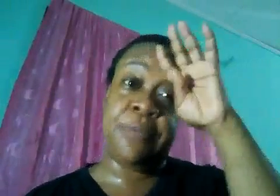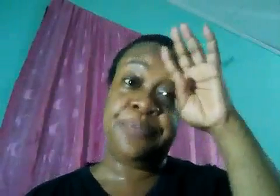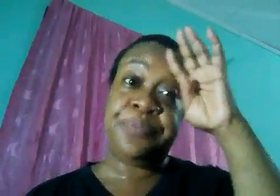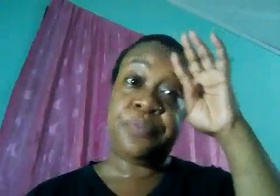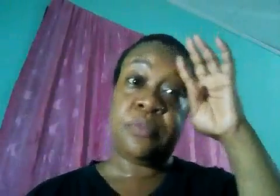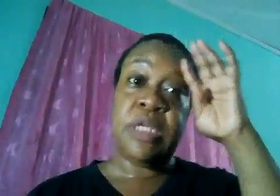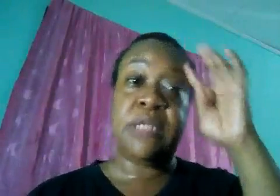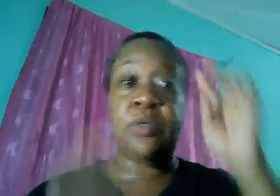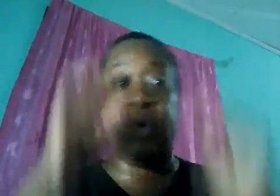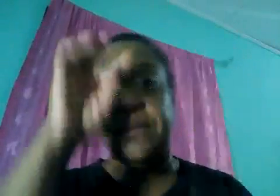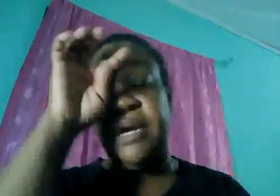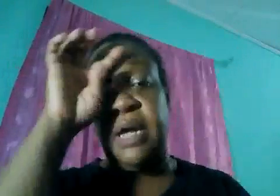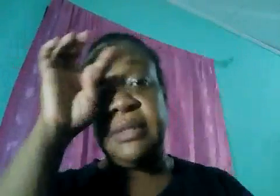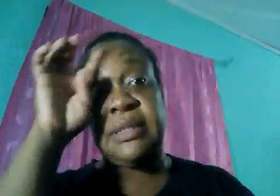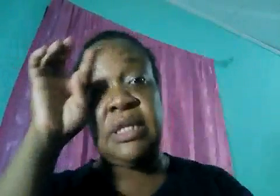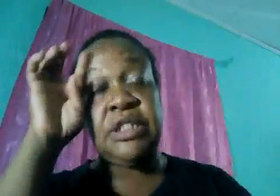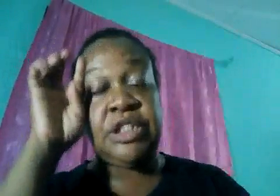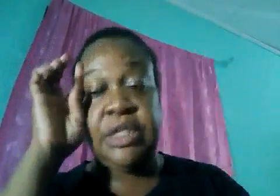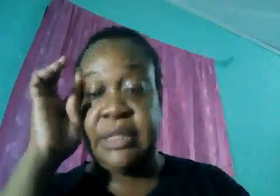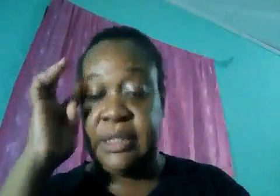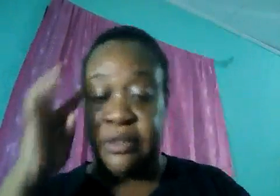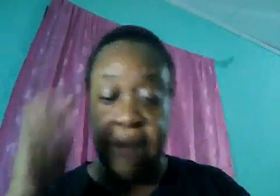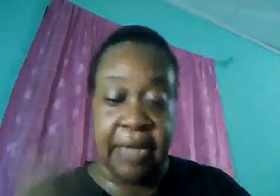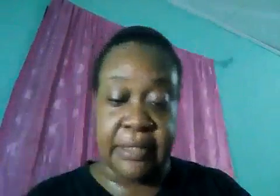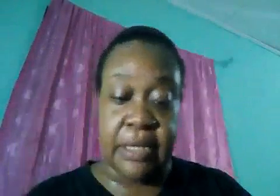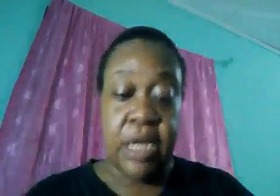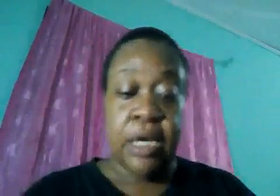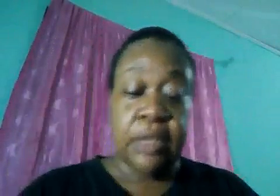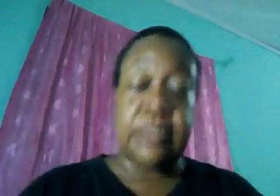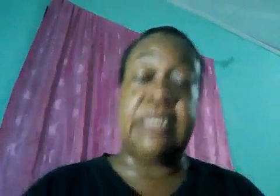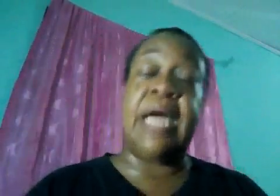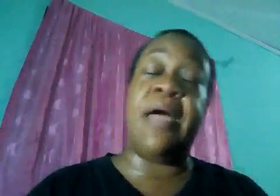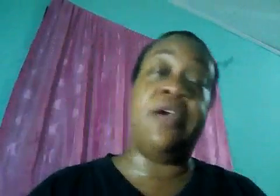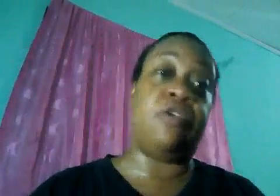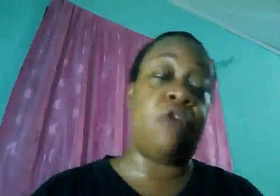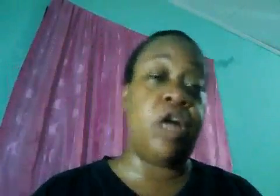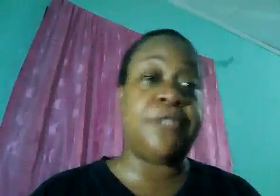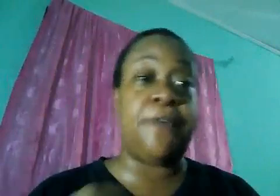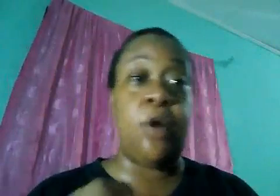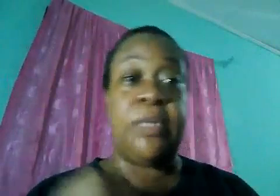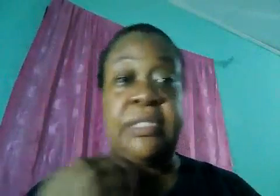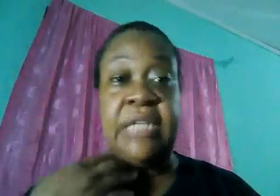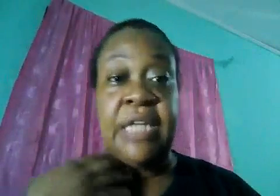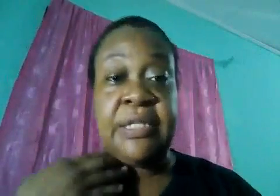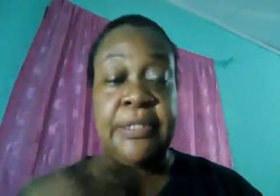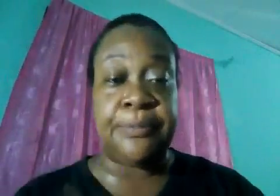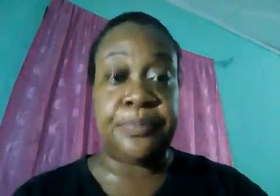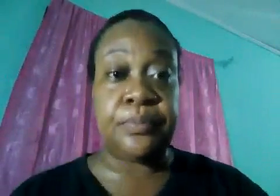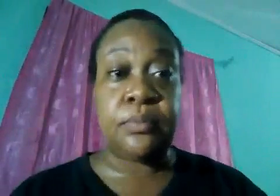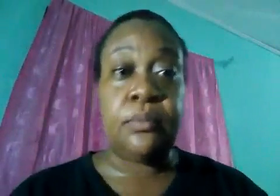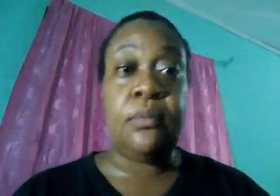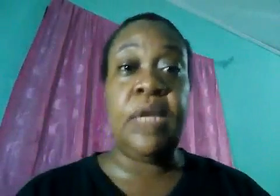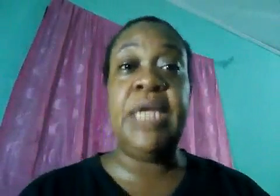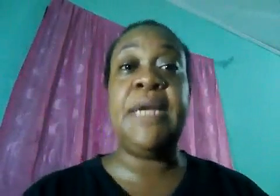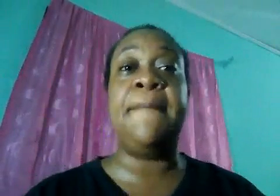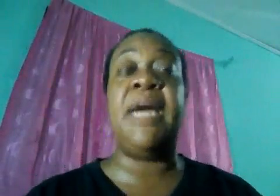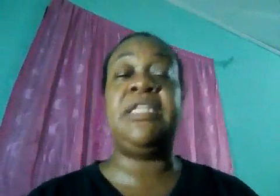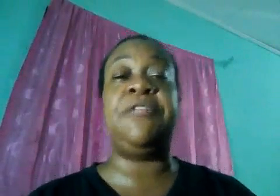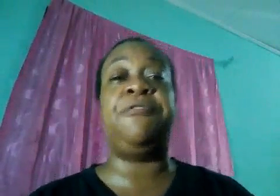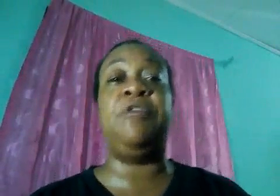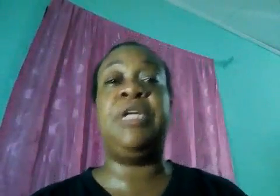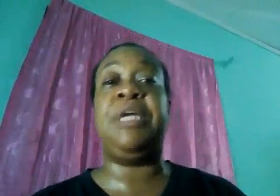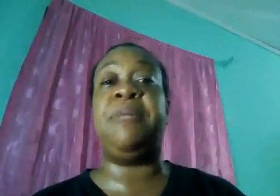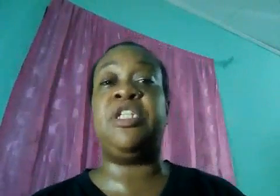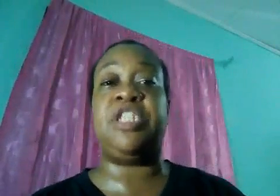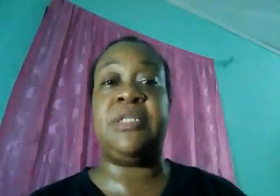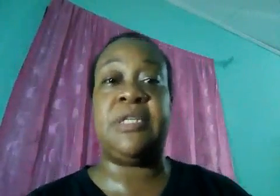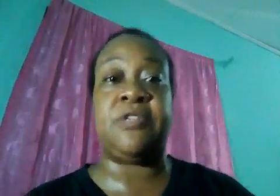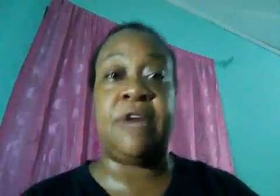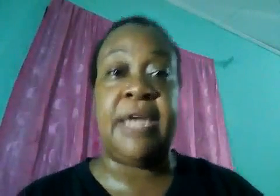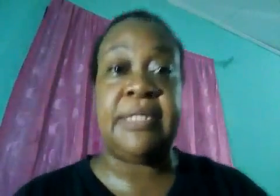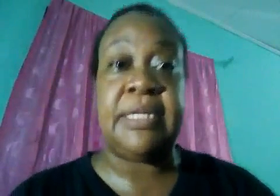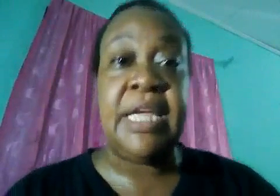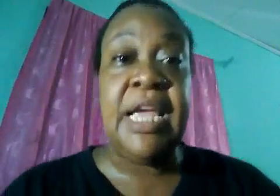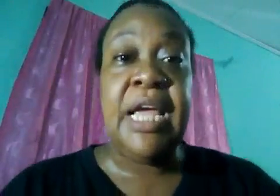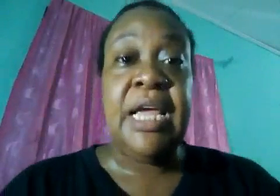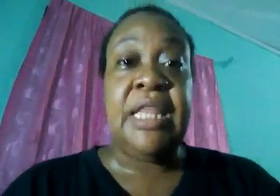his only begotten son, Jesus Christ, to die on the cross for our sins, in the mightiful name of Jesus Christ. The blood